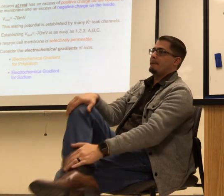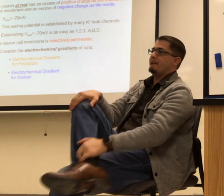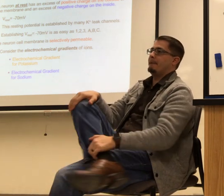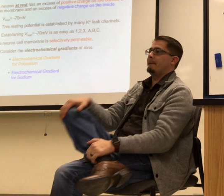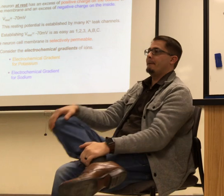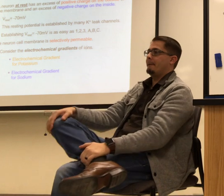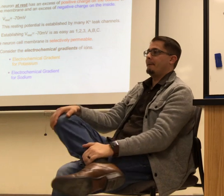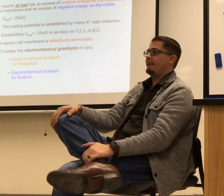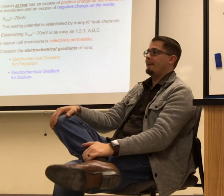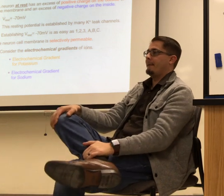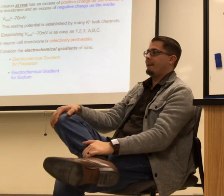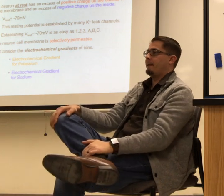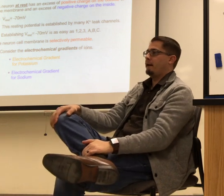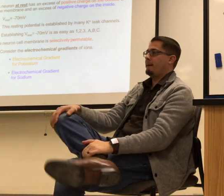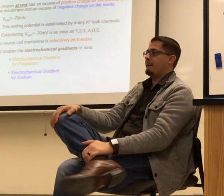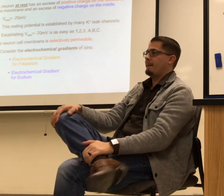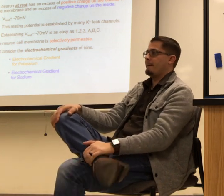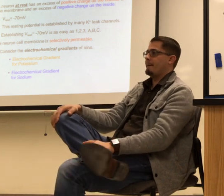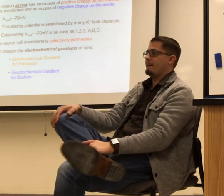So I'll draw some